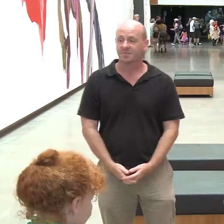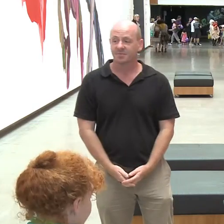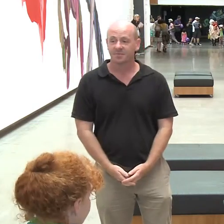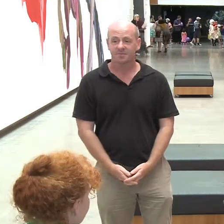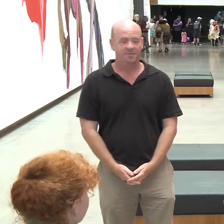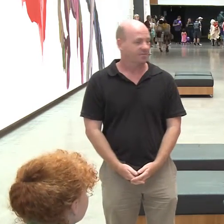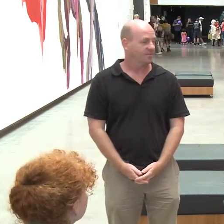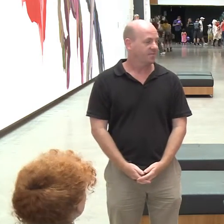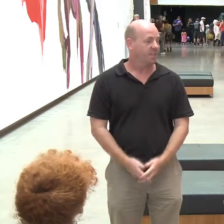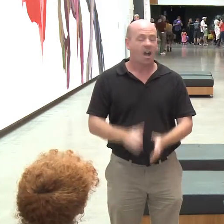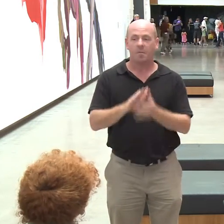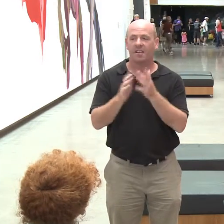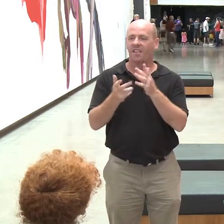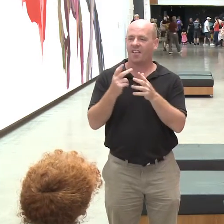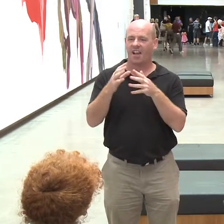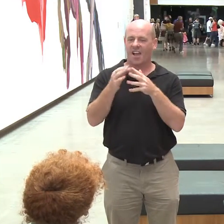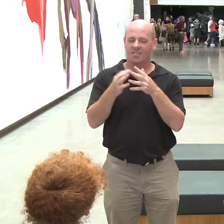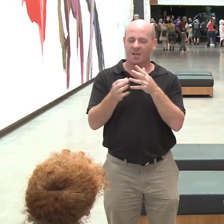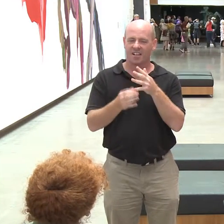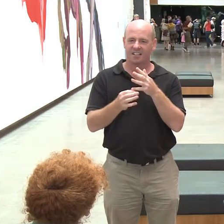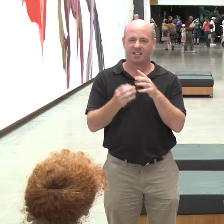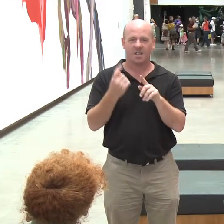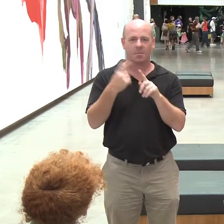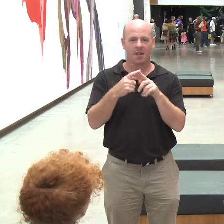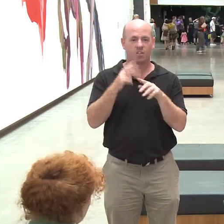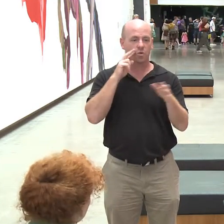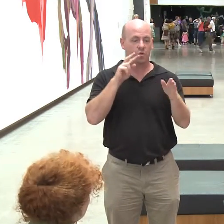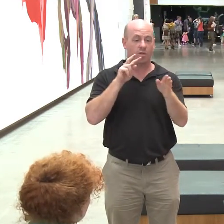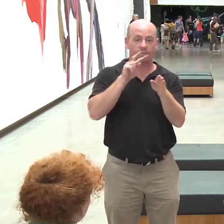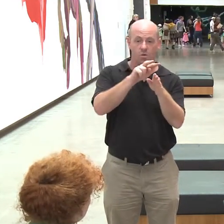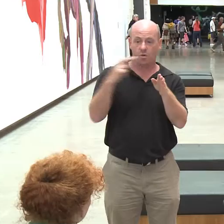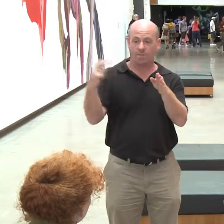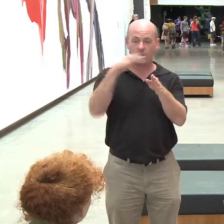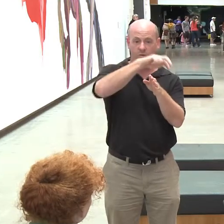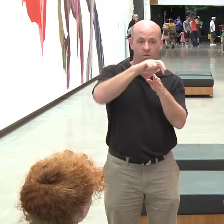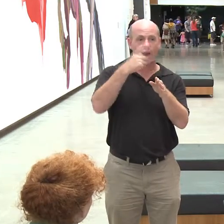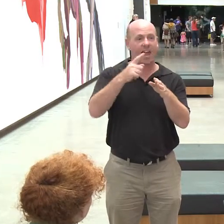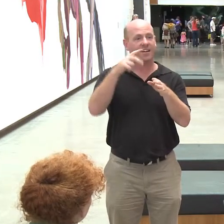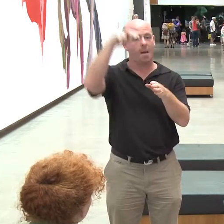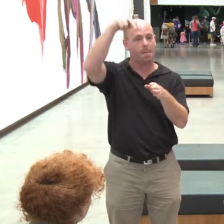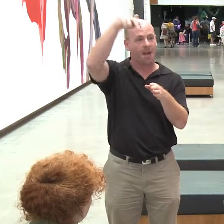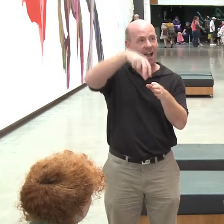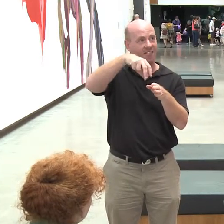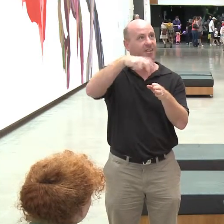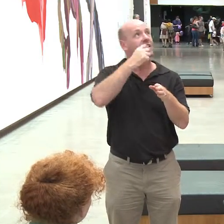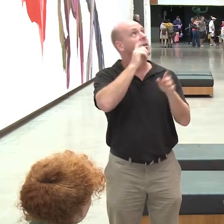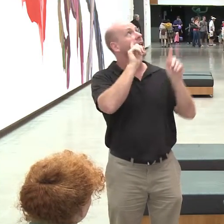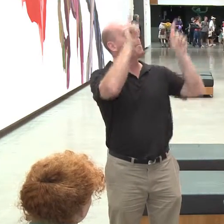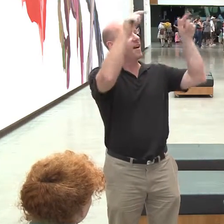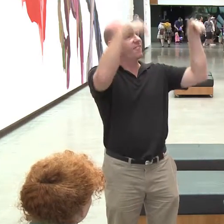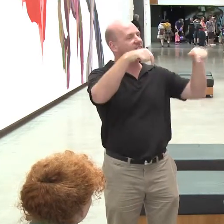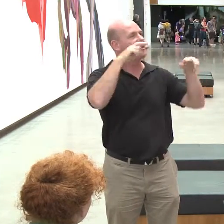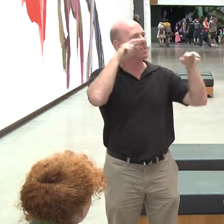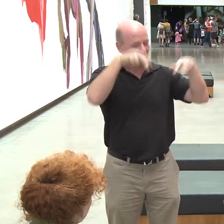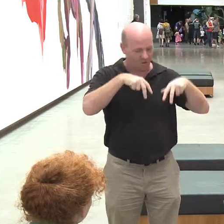yes. I mean, the other aspect is also viewing it from above. There's a little bit of something going on above, along the tunnel,